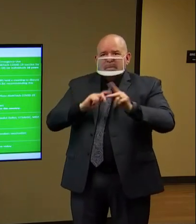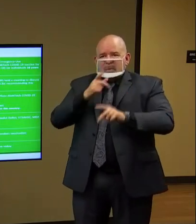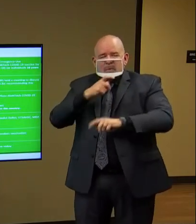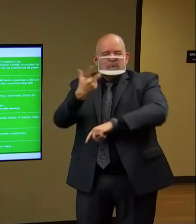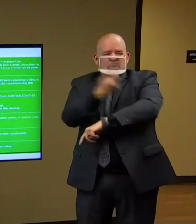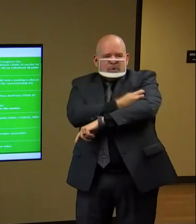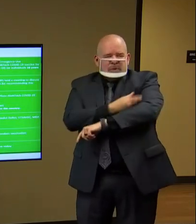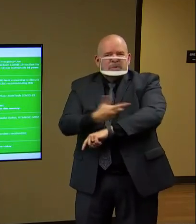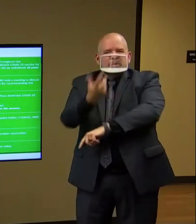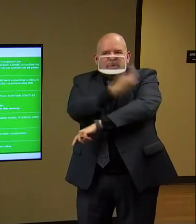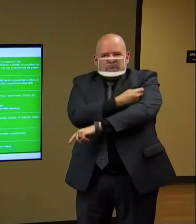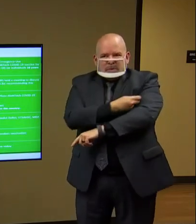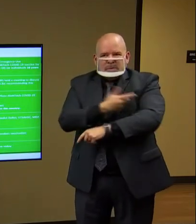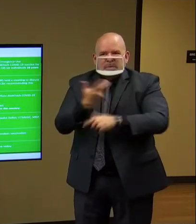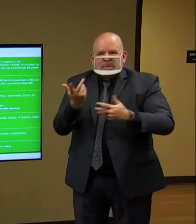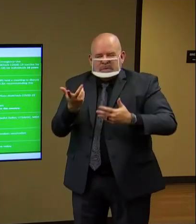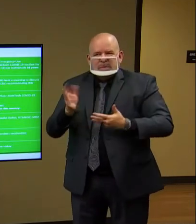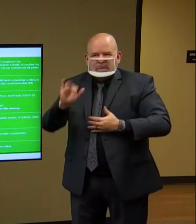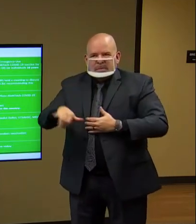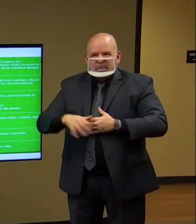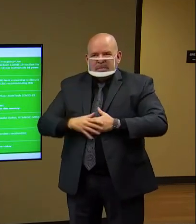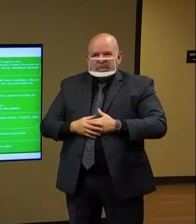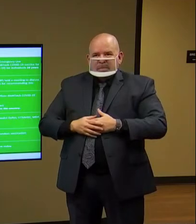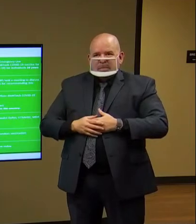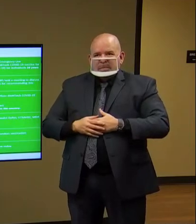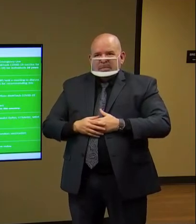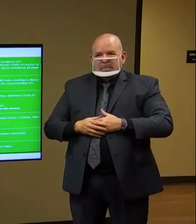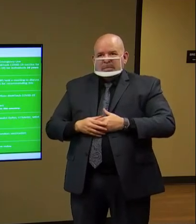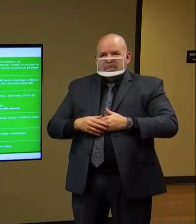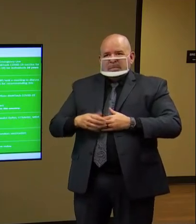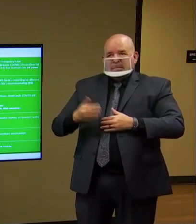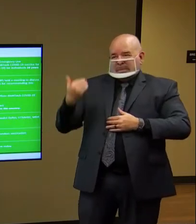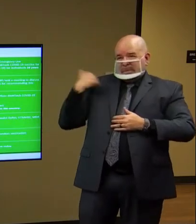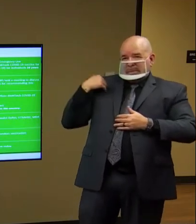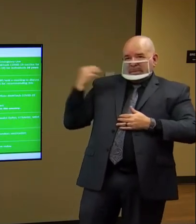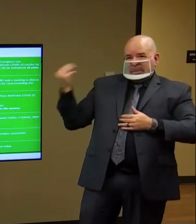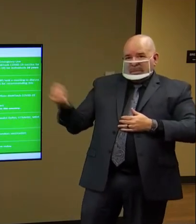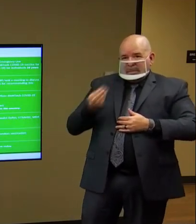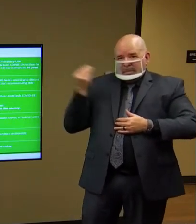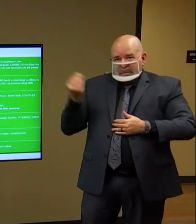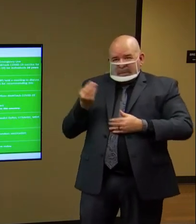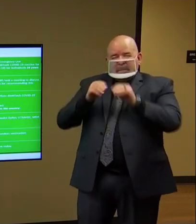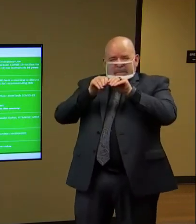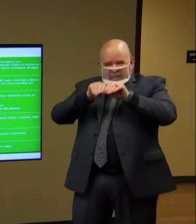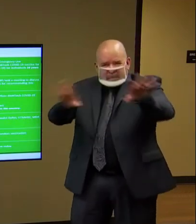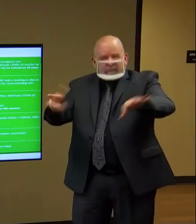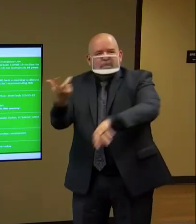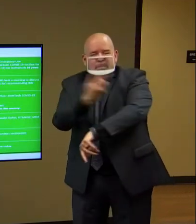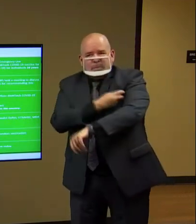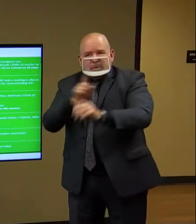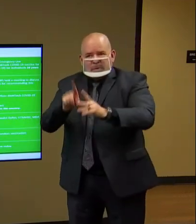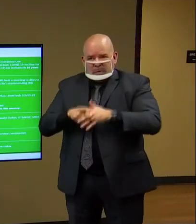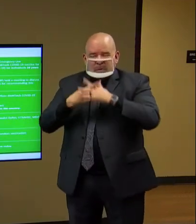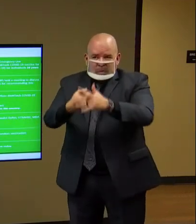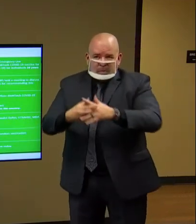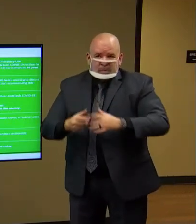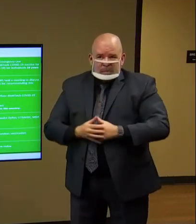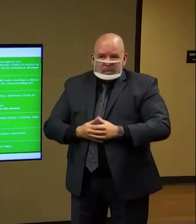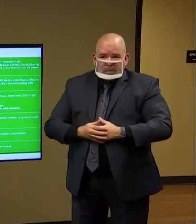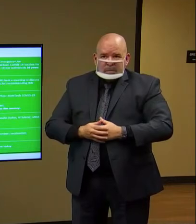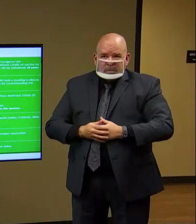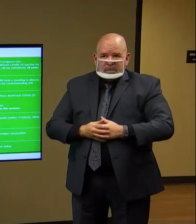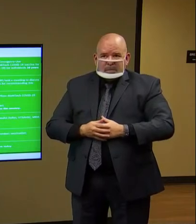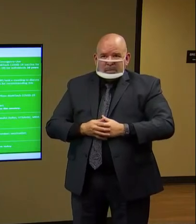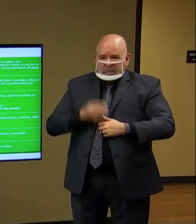then that's when they shipped the first vaccine. Monday, it's only been Monday that we got our first vaccine. Then 4 hospitals